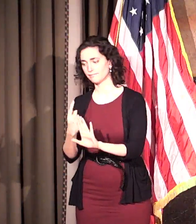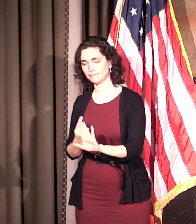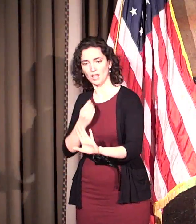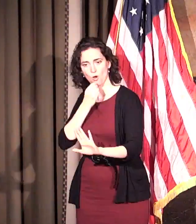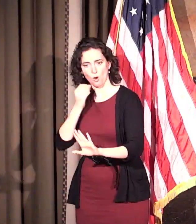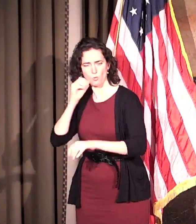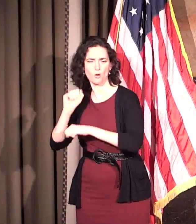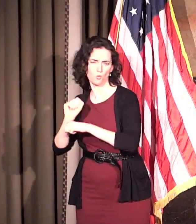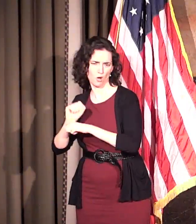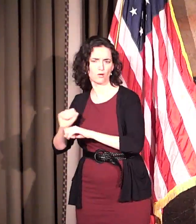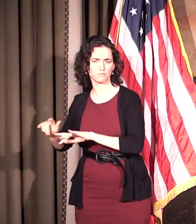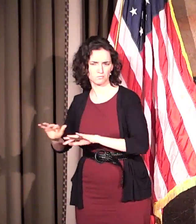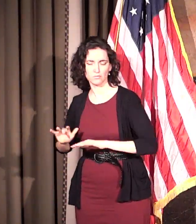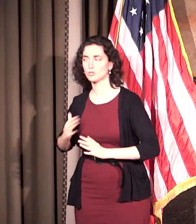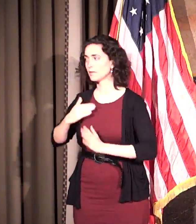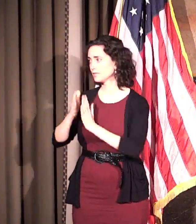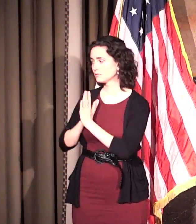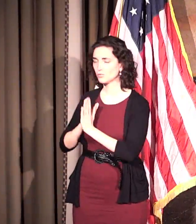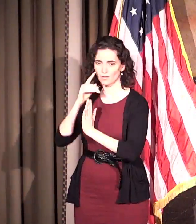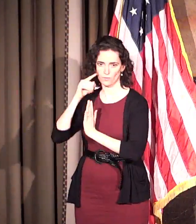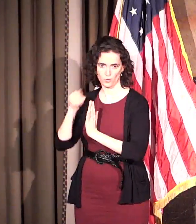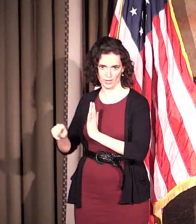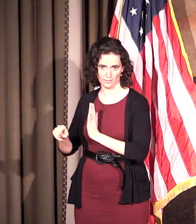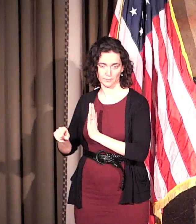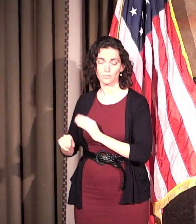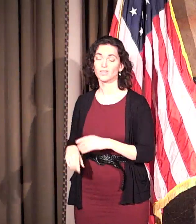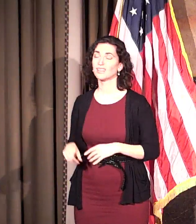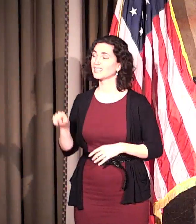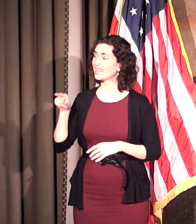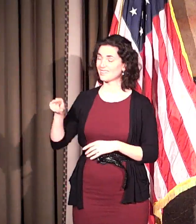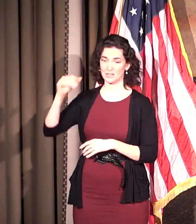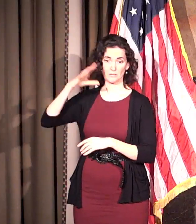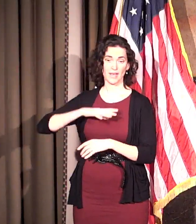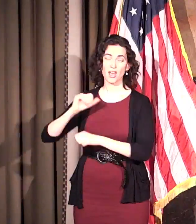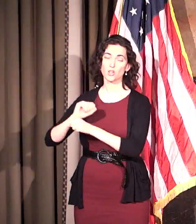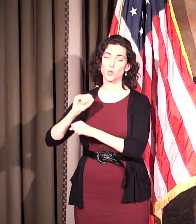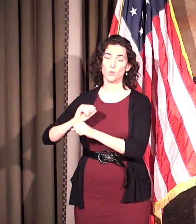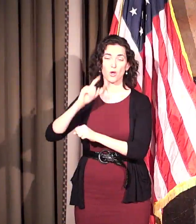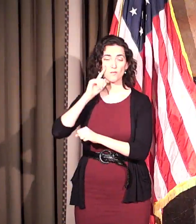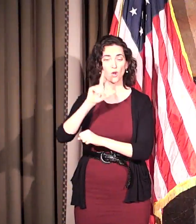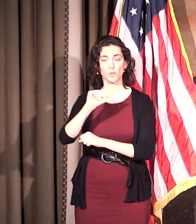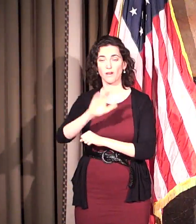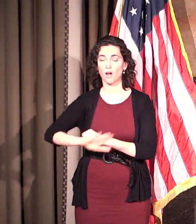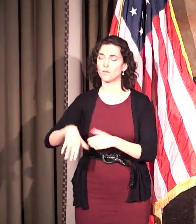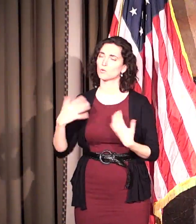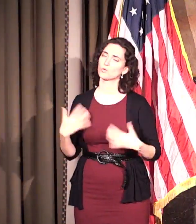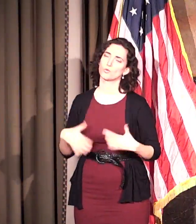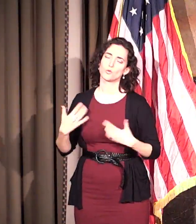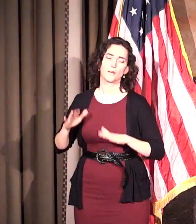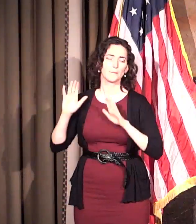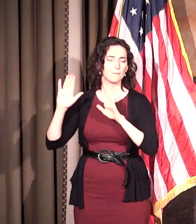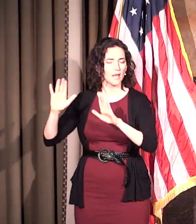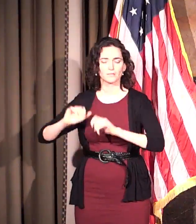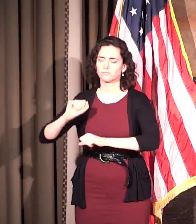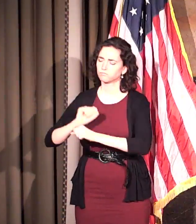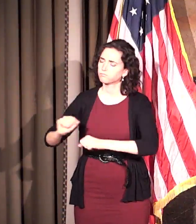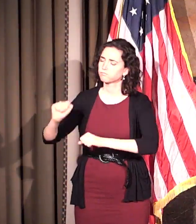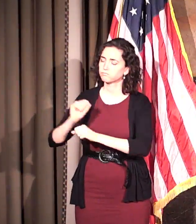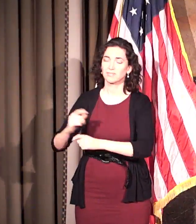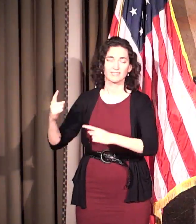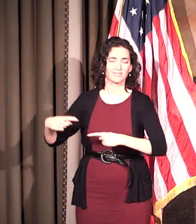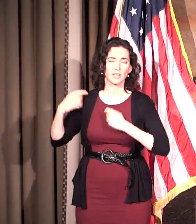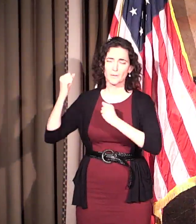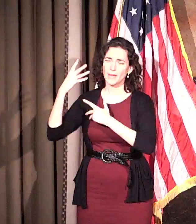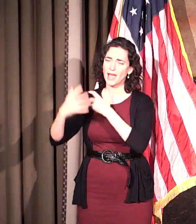in my prayers. He does just tremendous work for the state of Louisiana. And has for many,